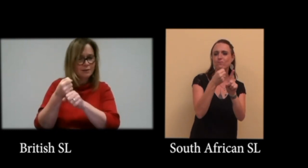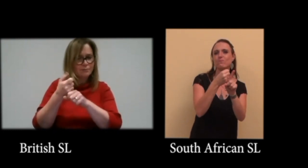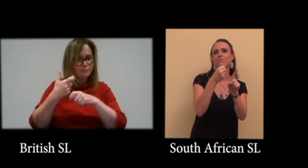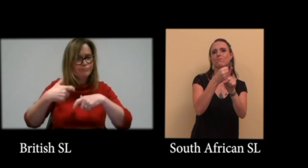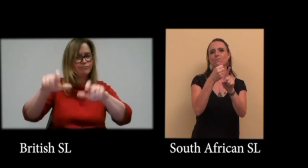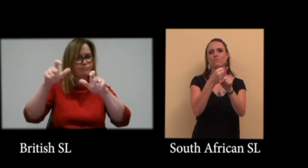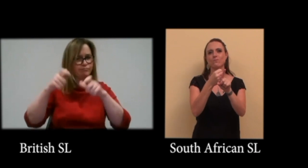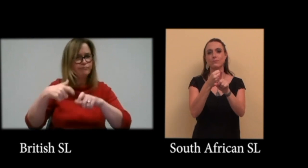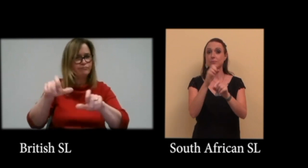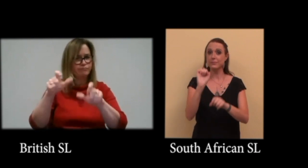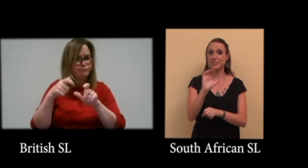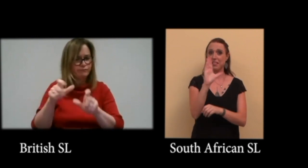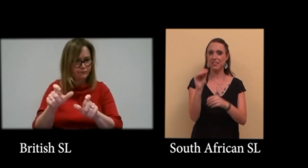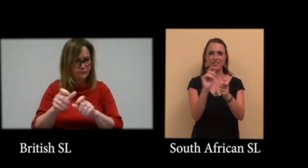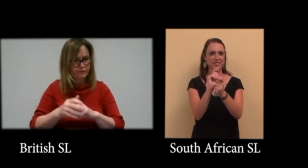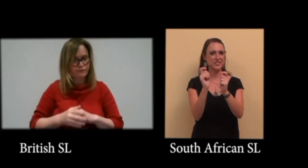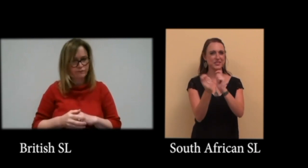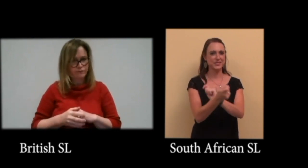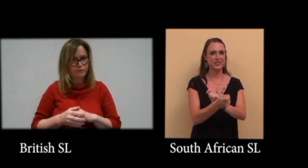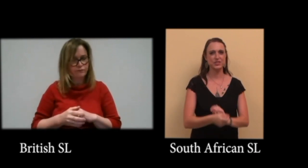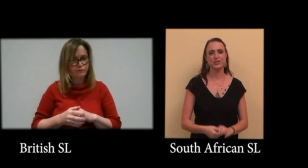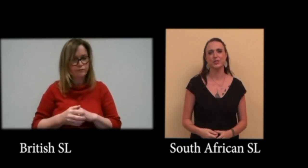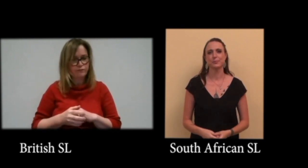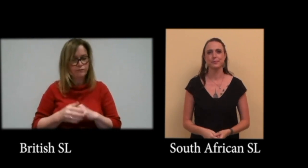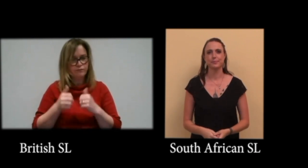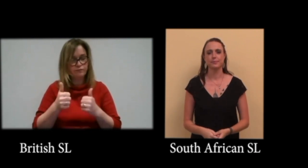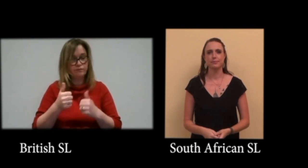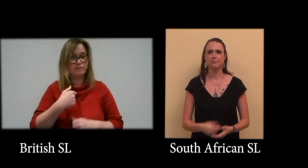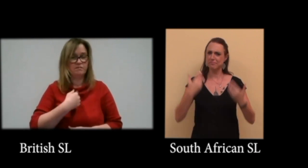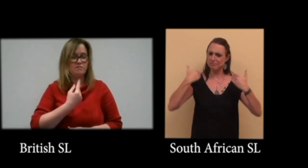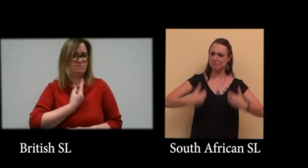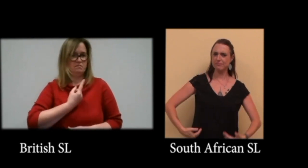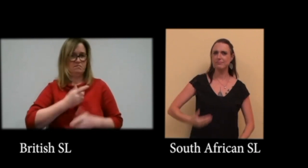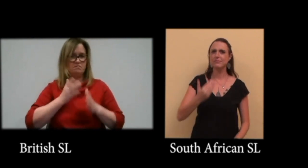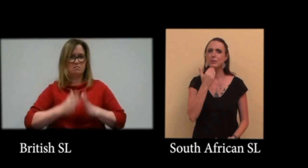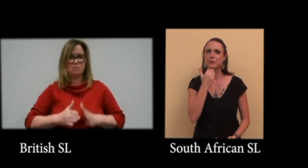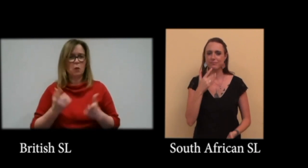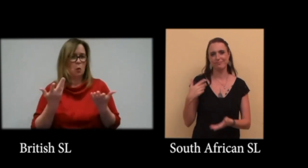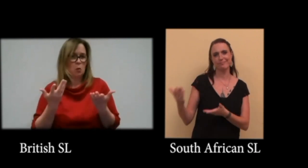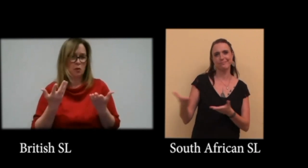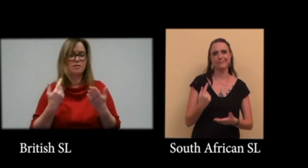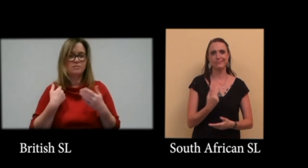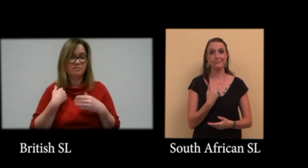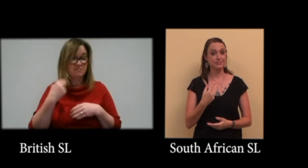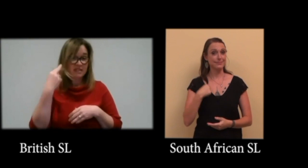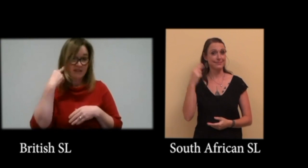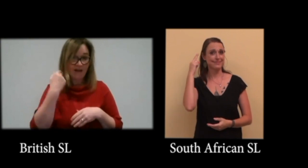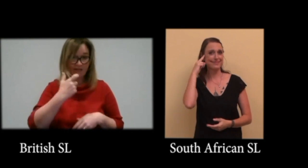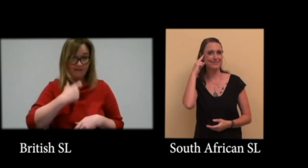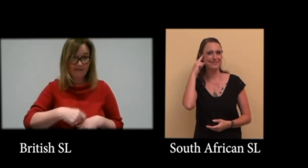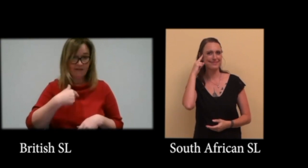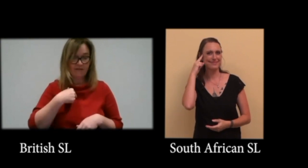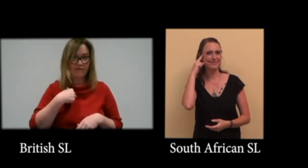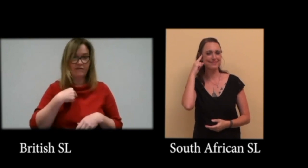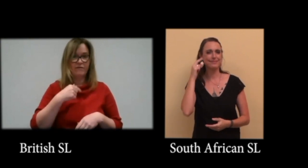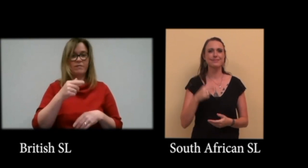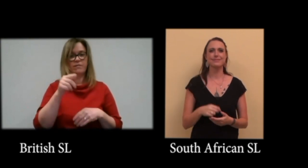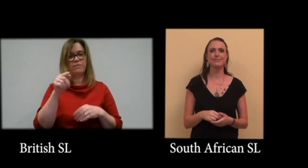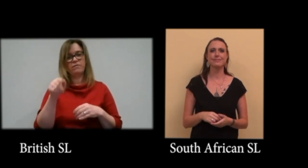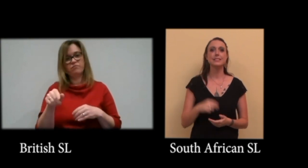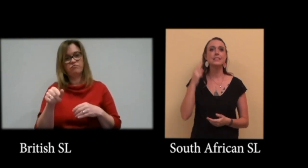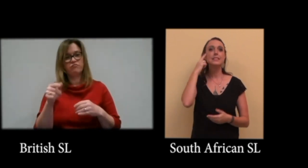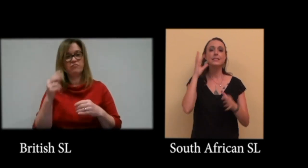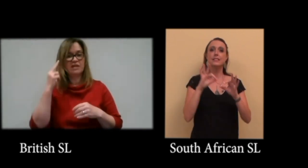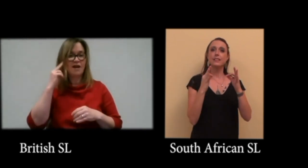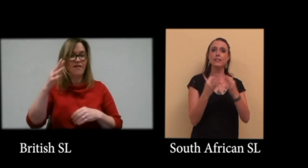with empowering and campaigning change in South Africa. Who am I? I'll introduce